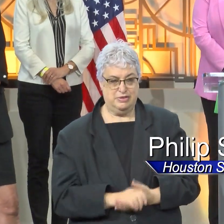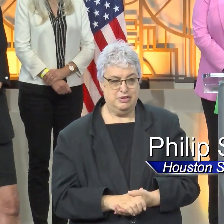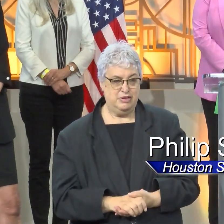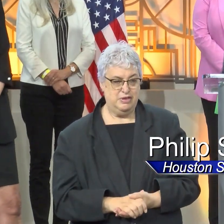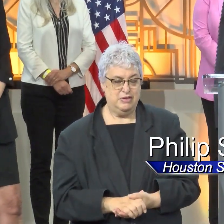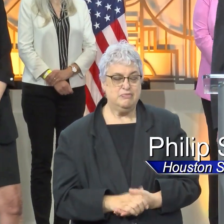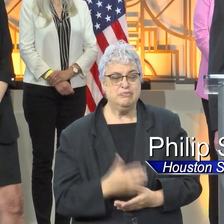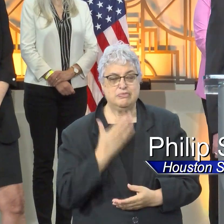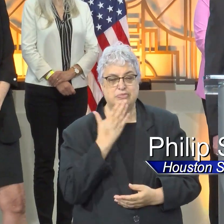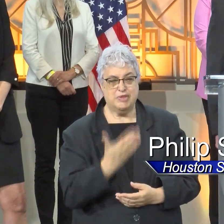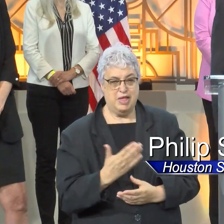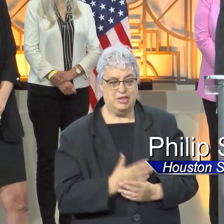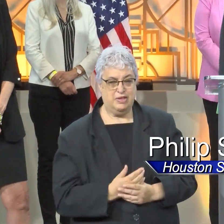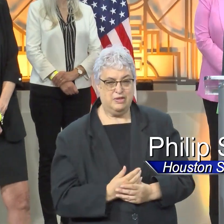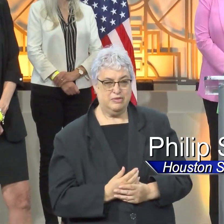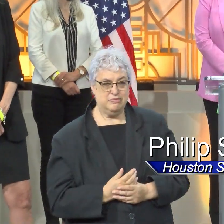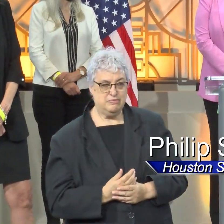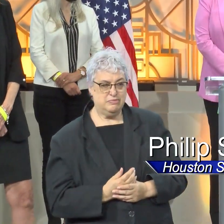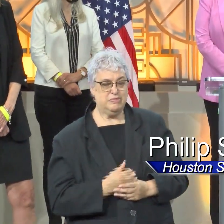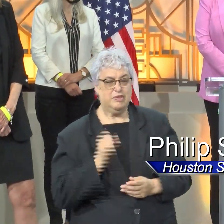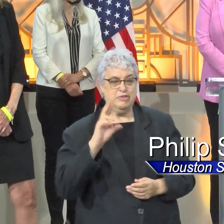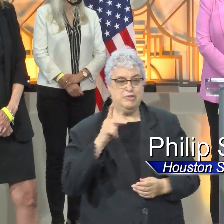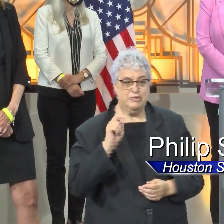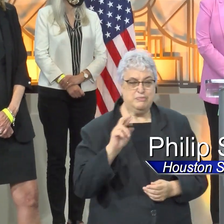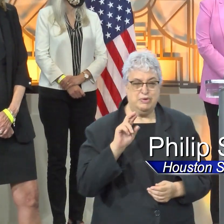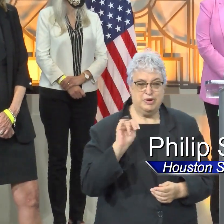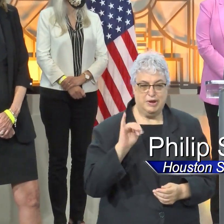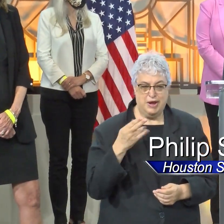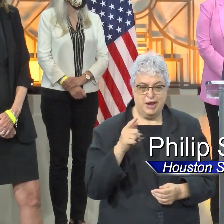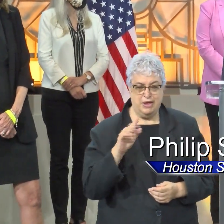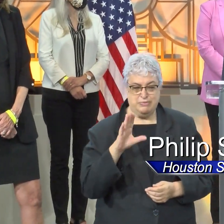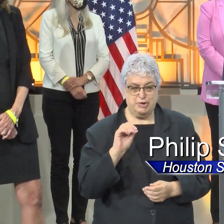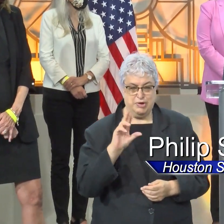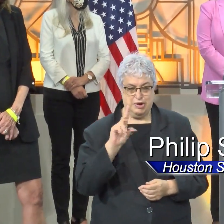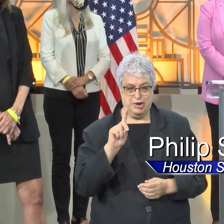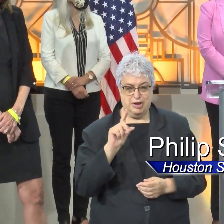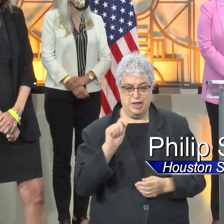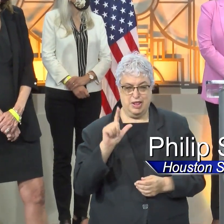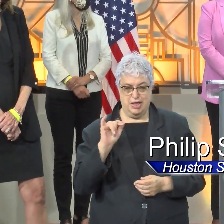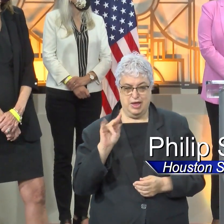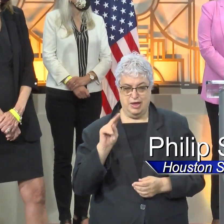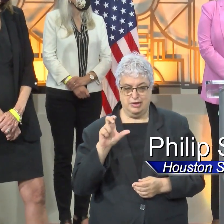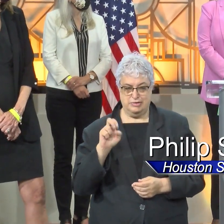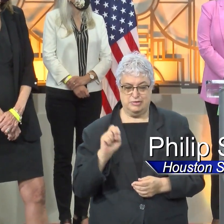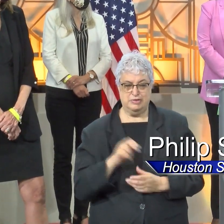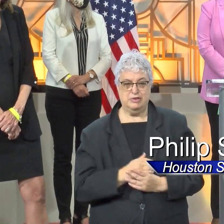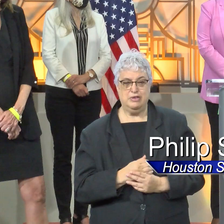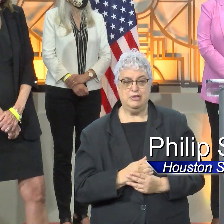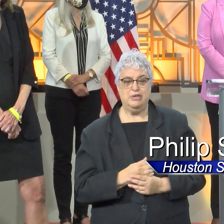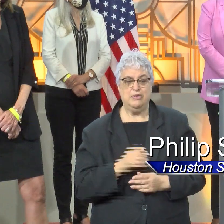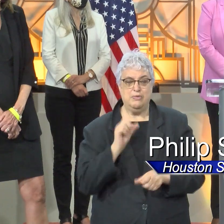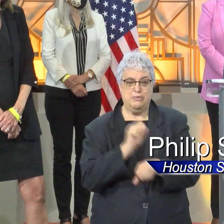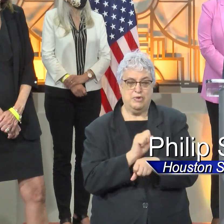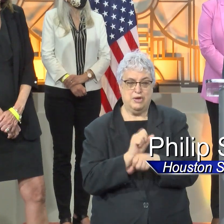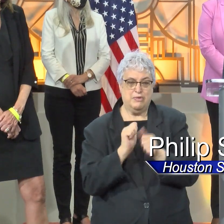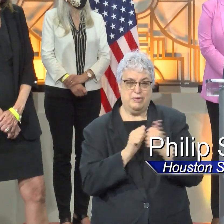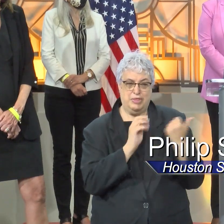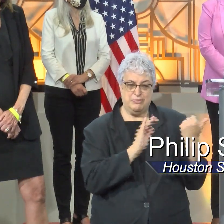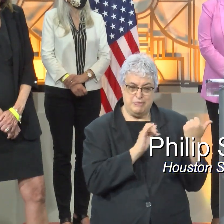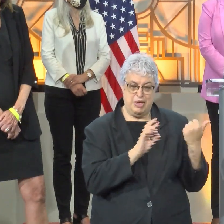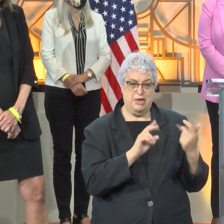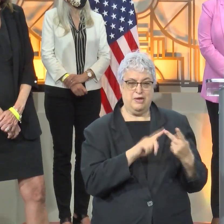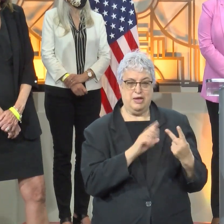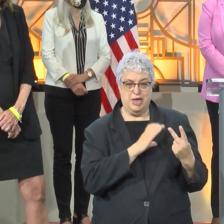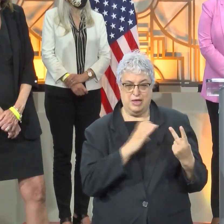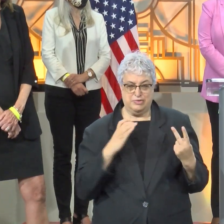Thank you, Mr. Mayor. And the Super Neighborhood Alliance looks forward to working with the mayor and the council on this campaign.